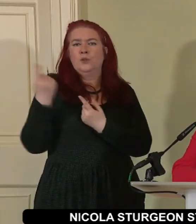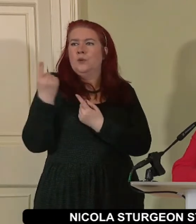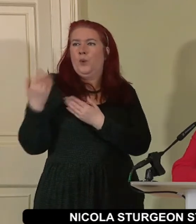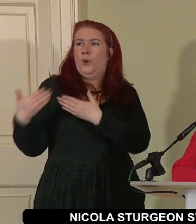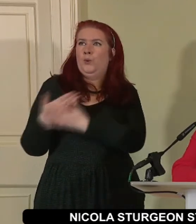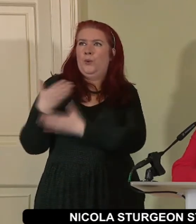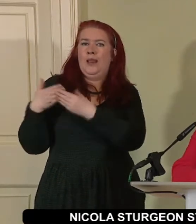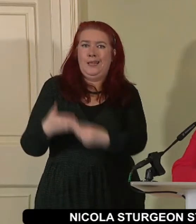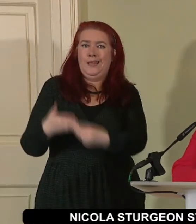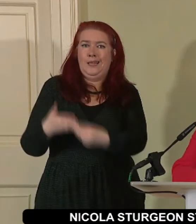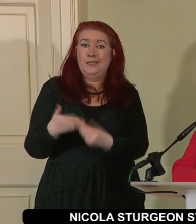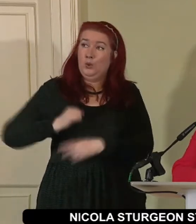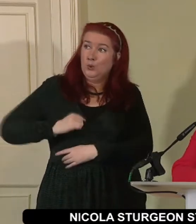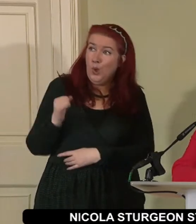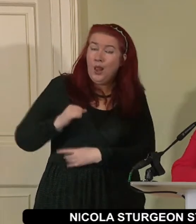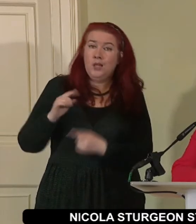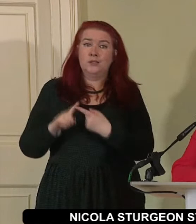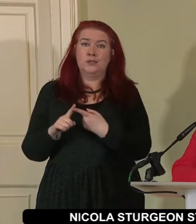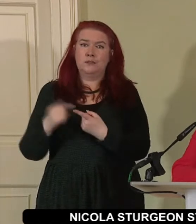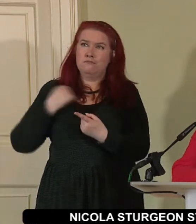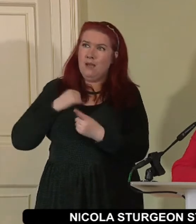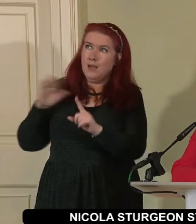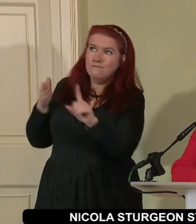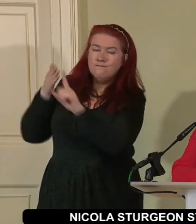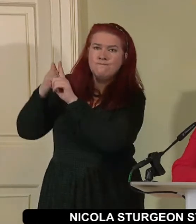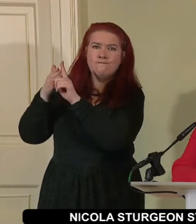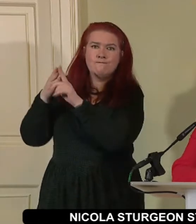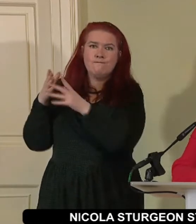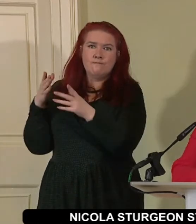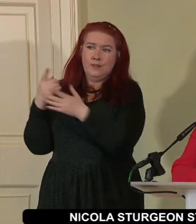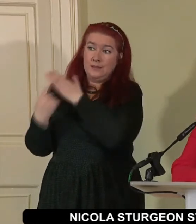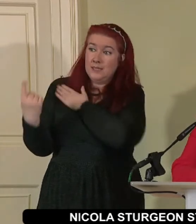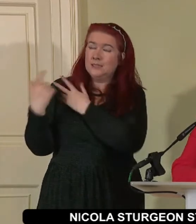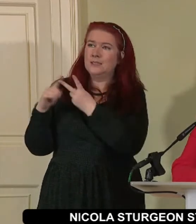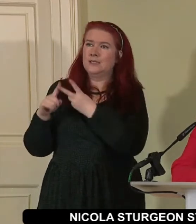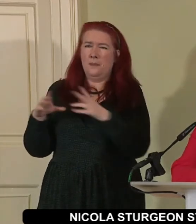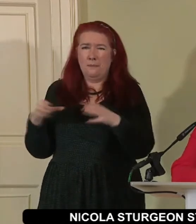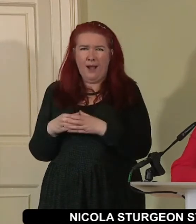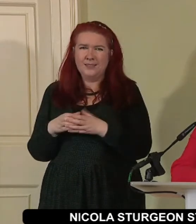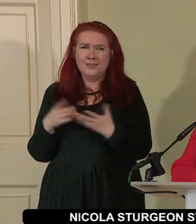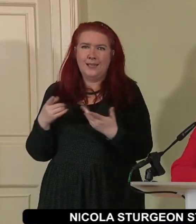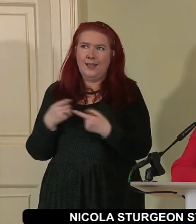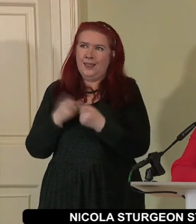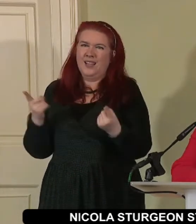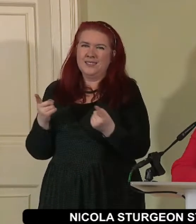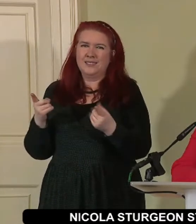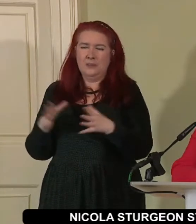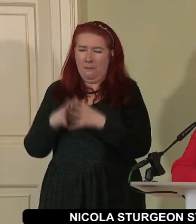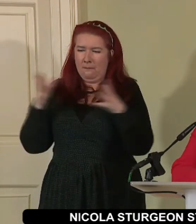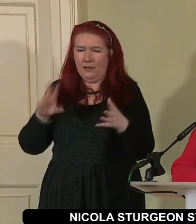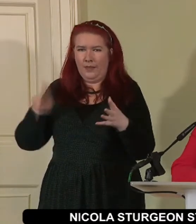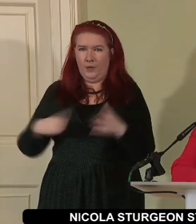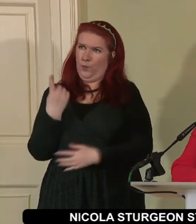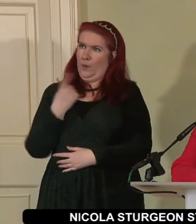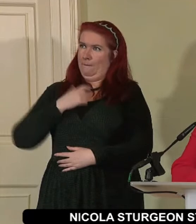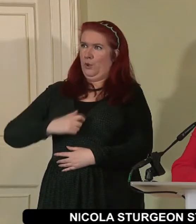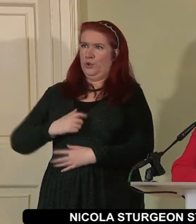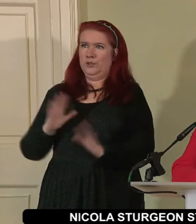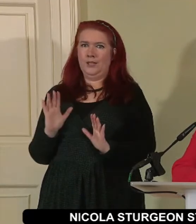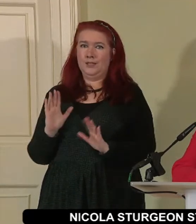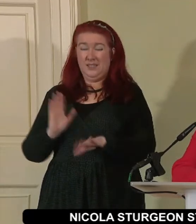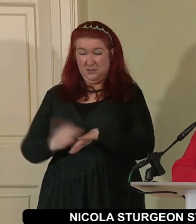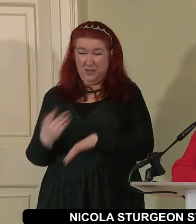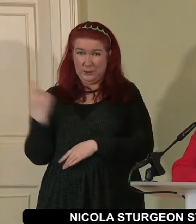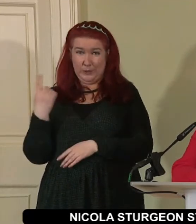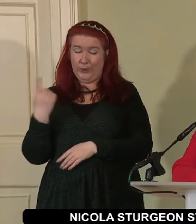country, the cause I believe in, my party, everything is bigger than any politician, no matter who they